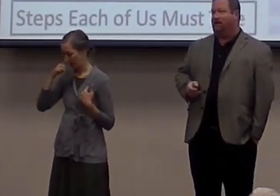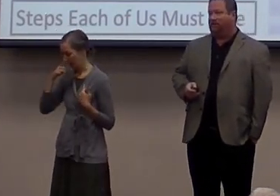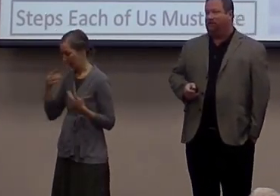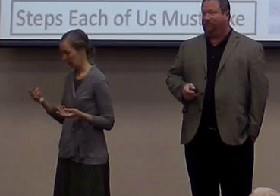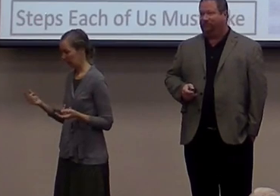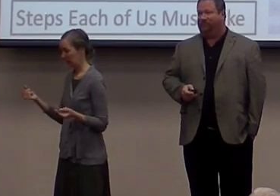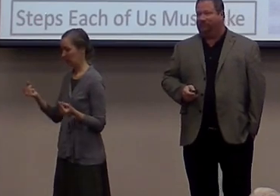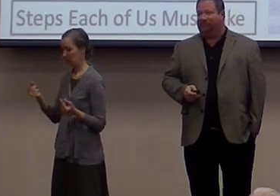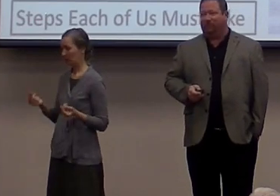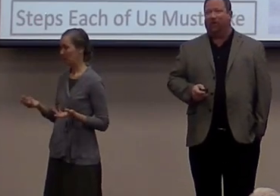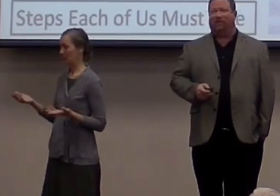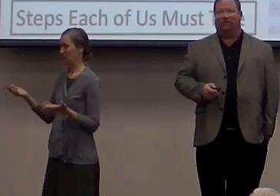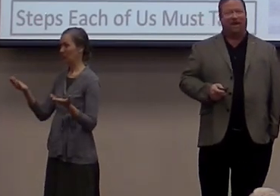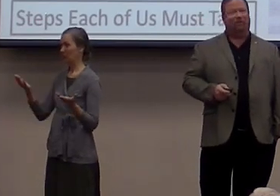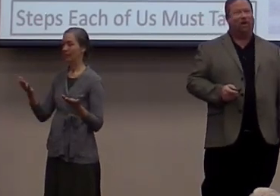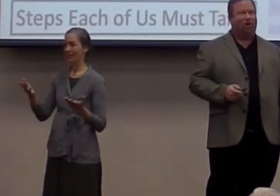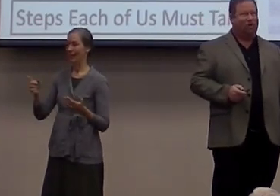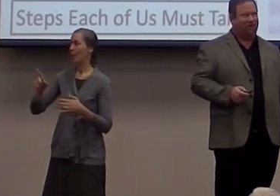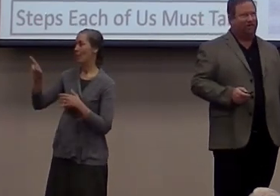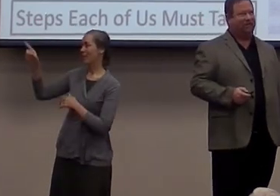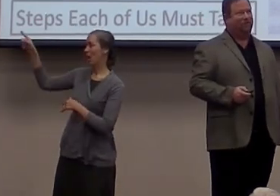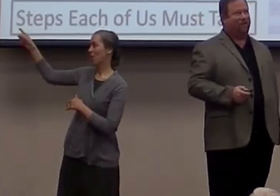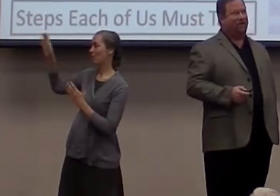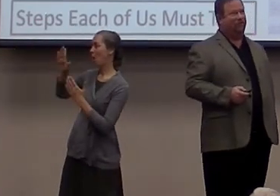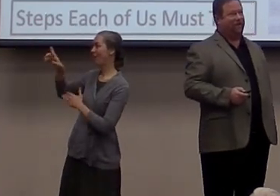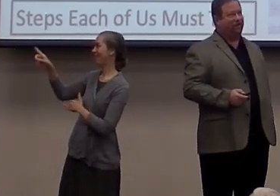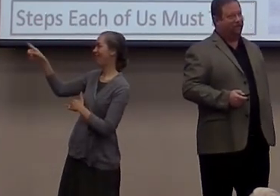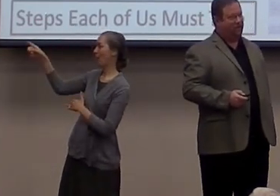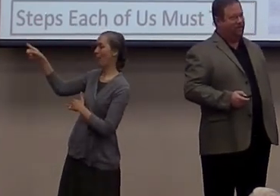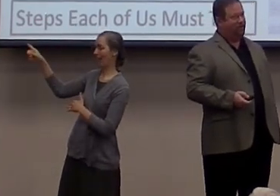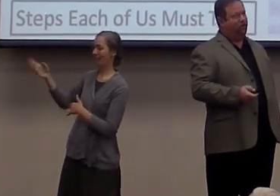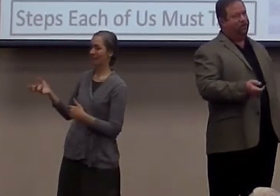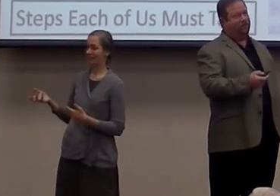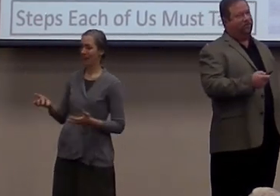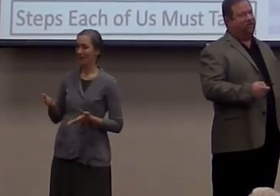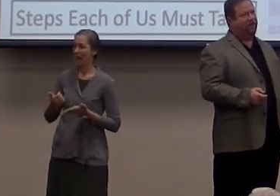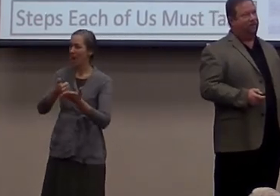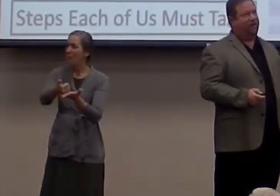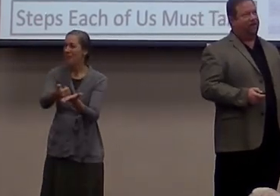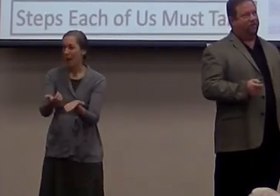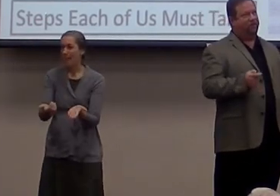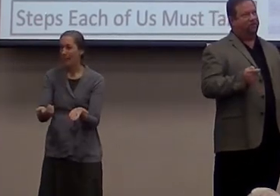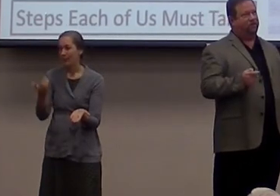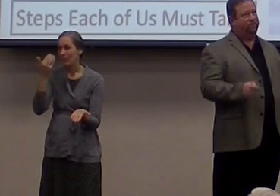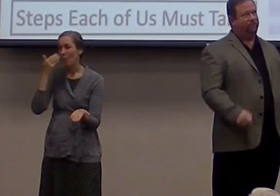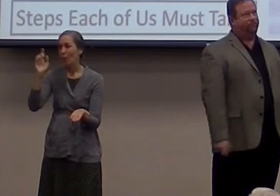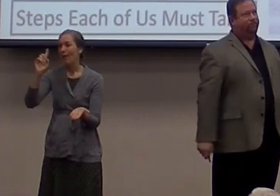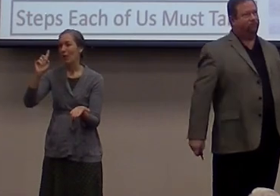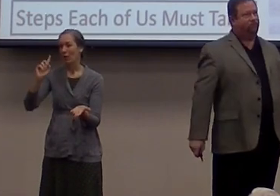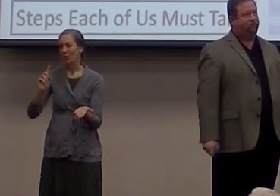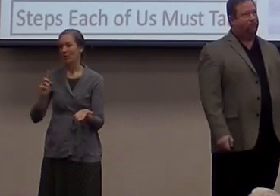away. Point them down the hall. Get them the right direction. You're Sunset's ambassadors.